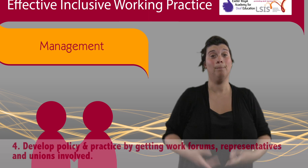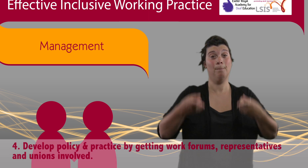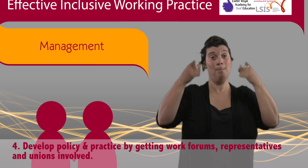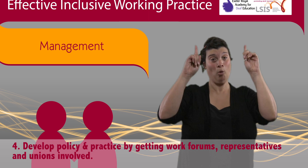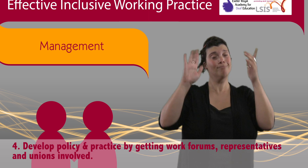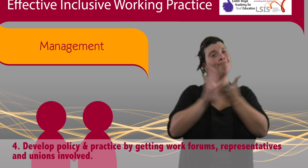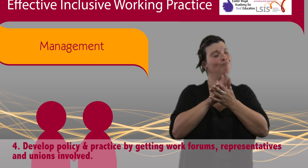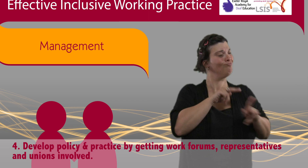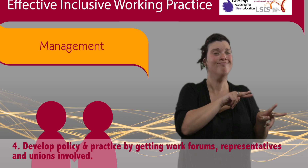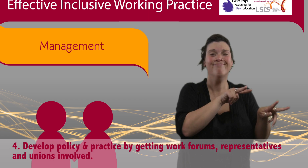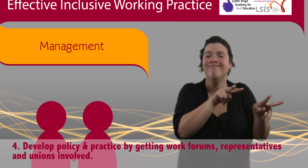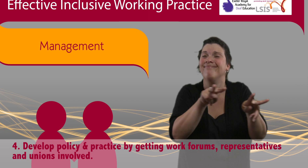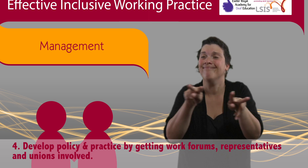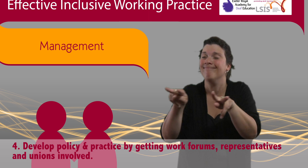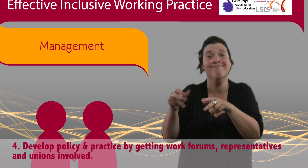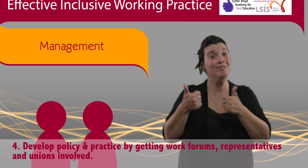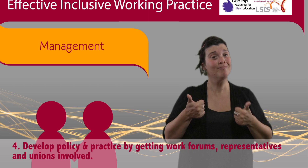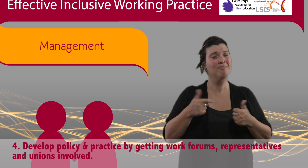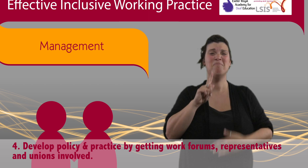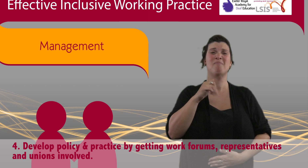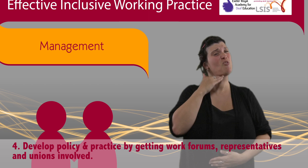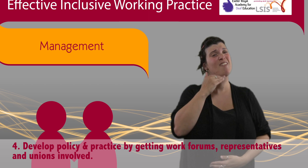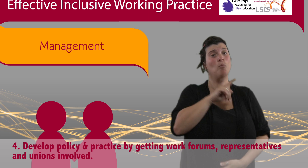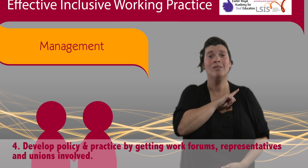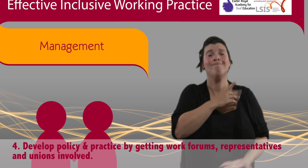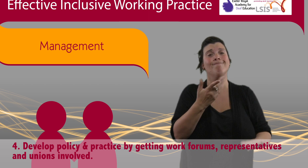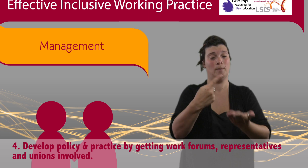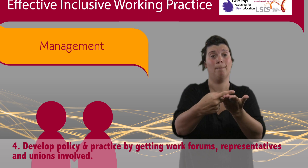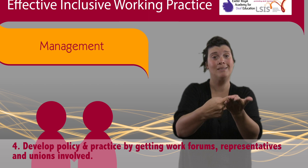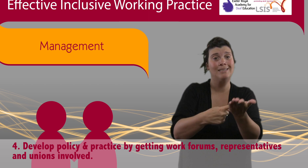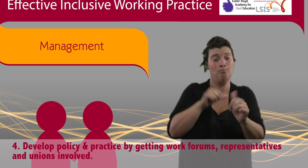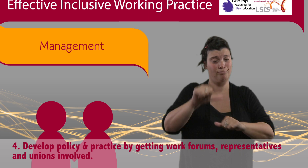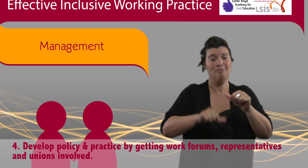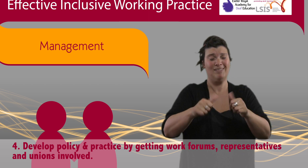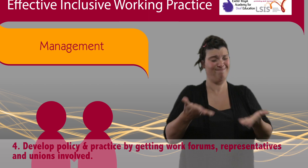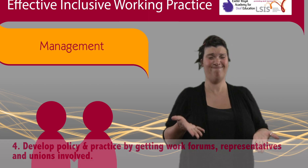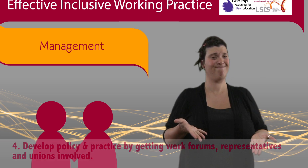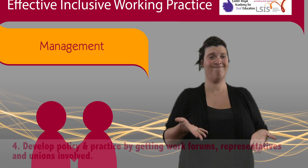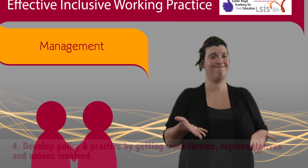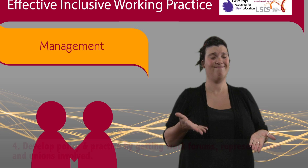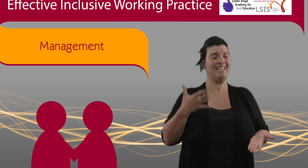Develop policy and practice by getting work forums, representatives and unions involved.